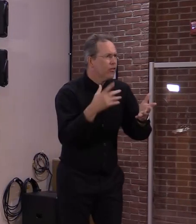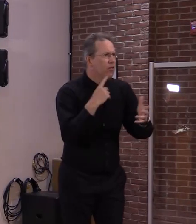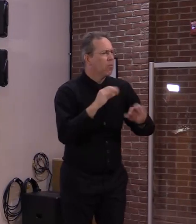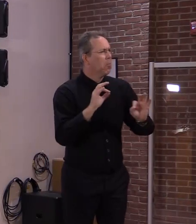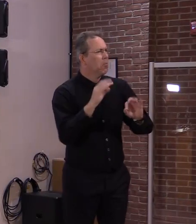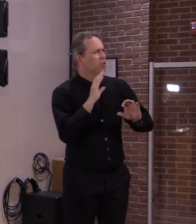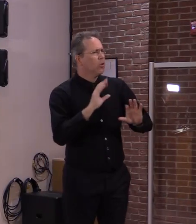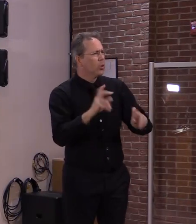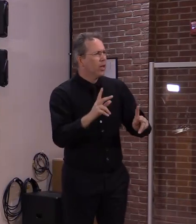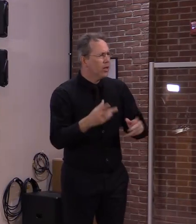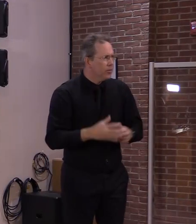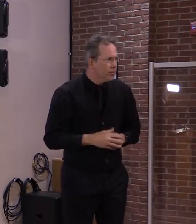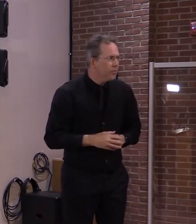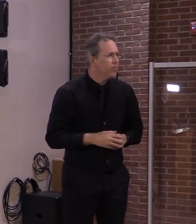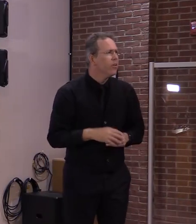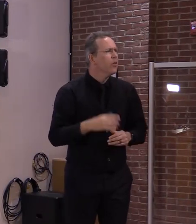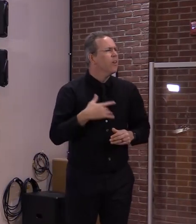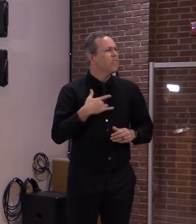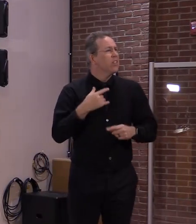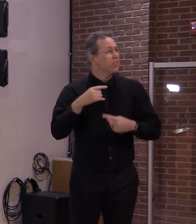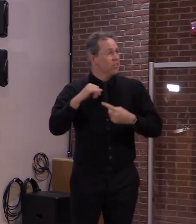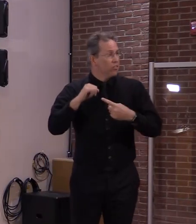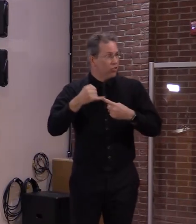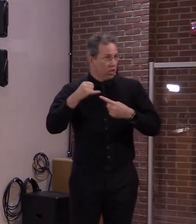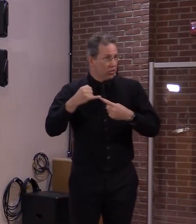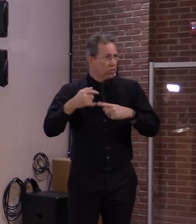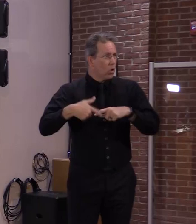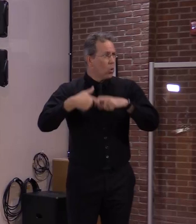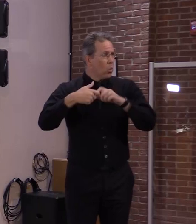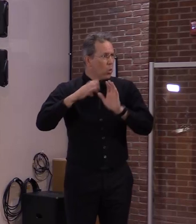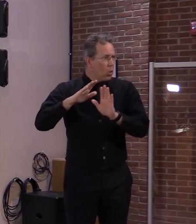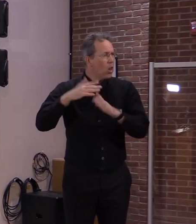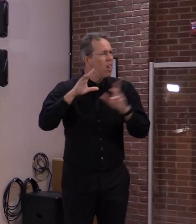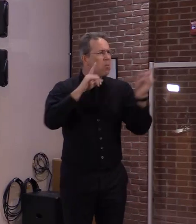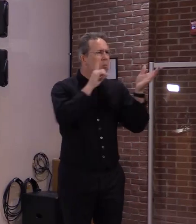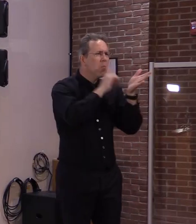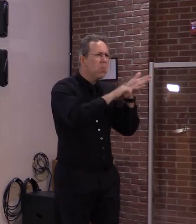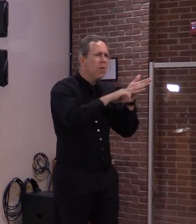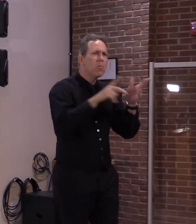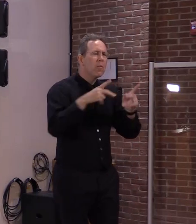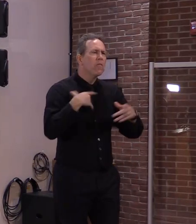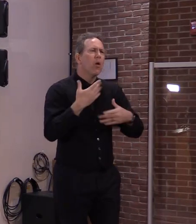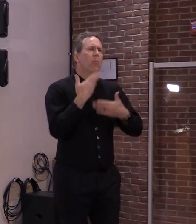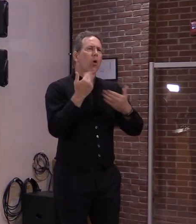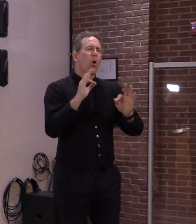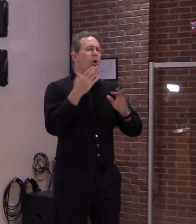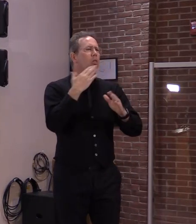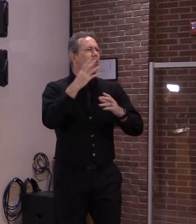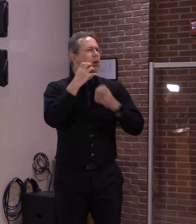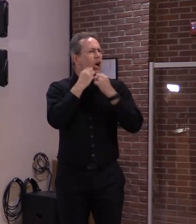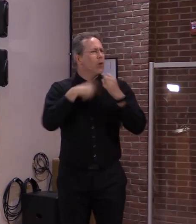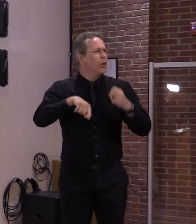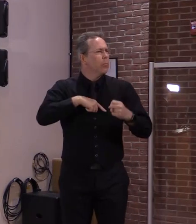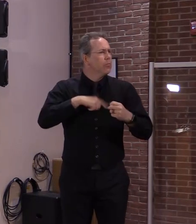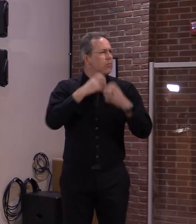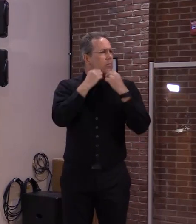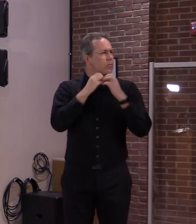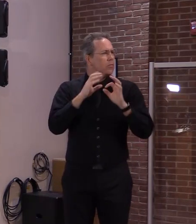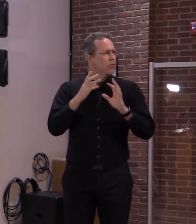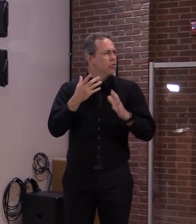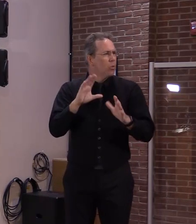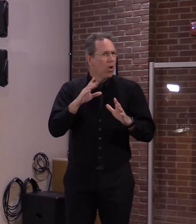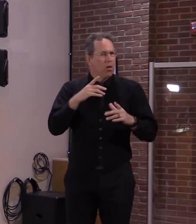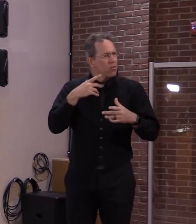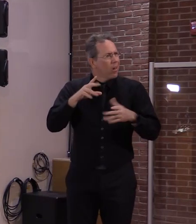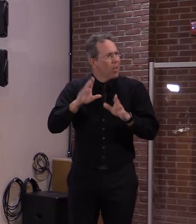will eventually give more confidence to the vaccination process and the vaccines themselves.